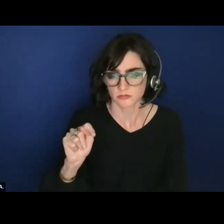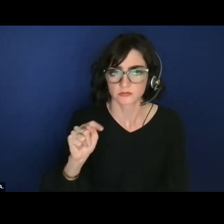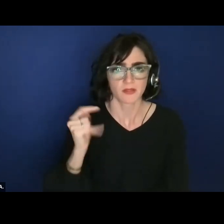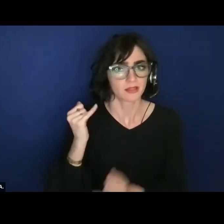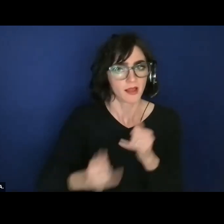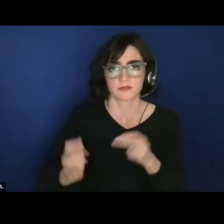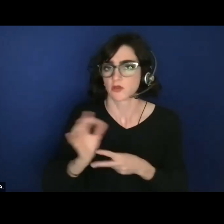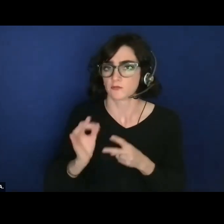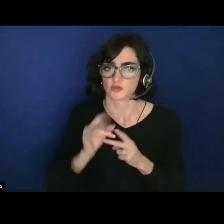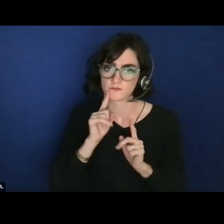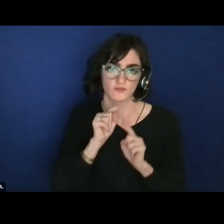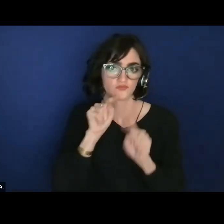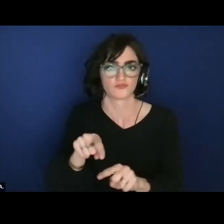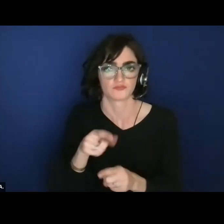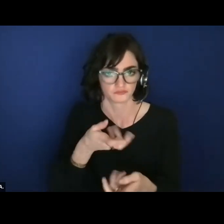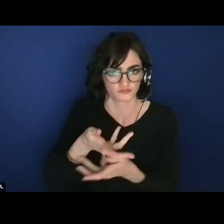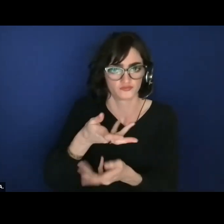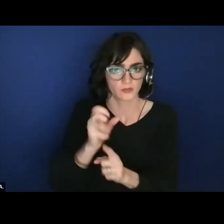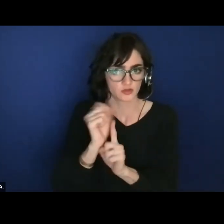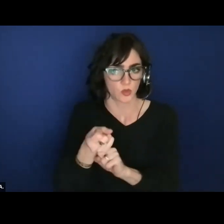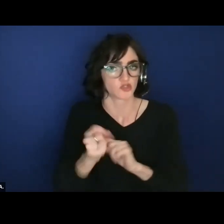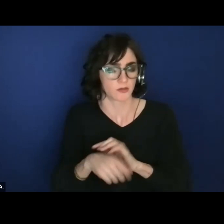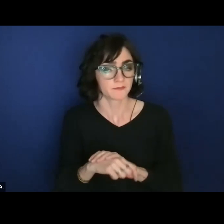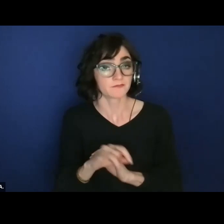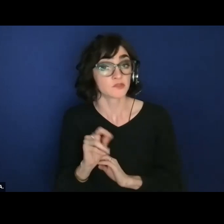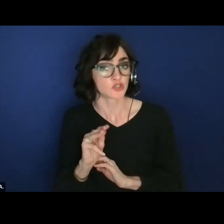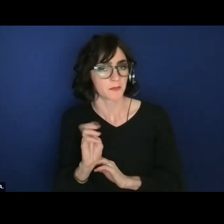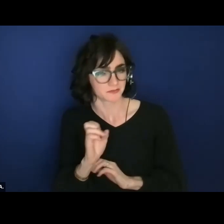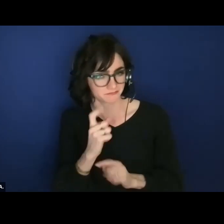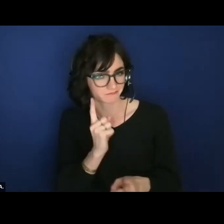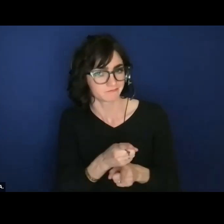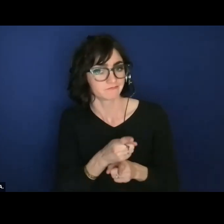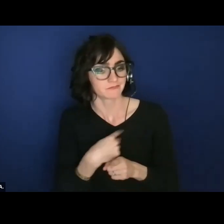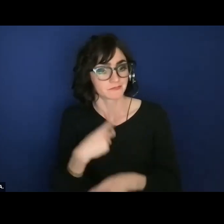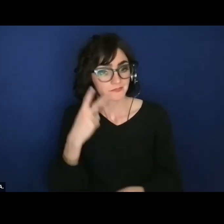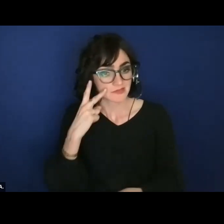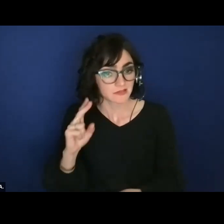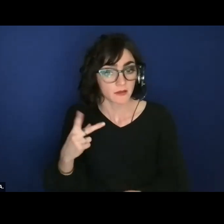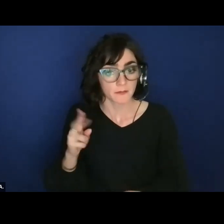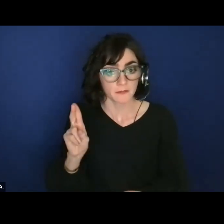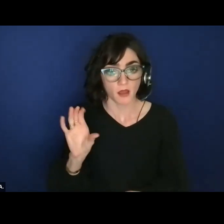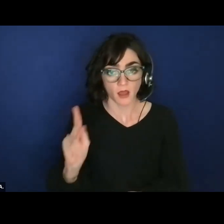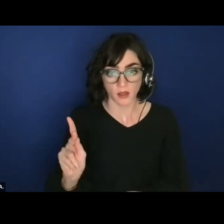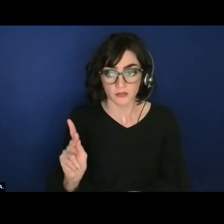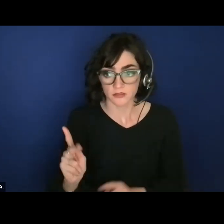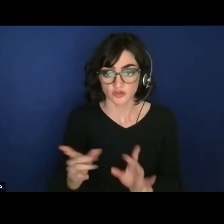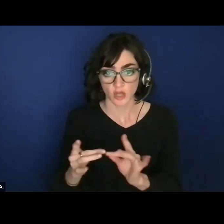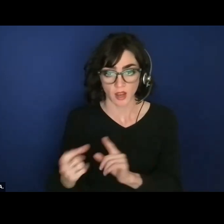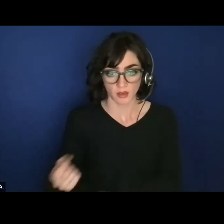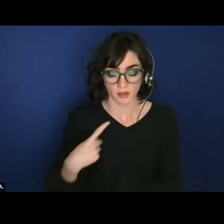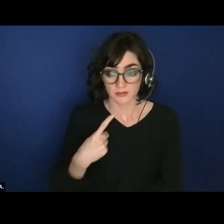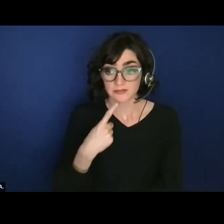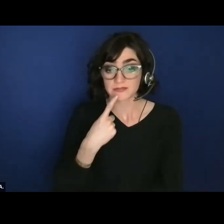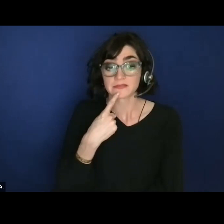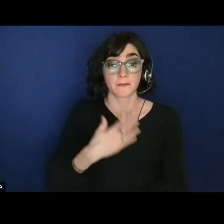Yes. And I'm going to just, I got some chats. Here's from Puck, who's mentioned this before. My community